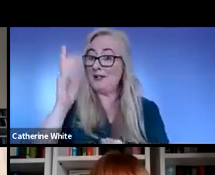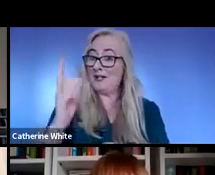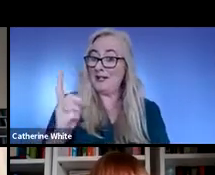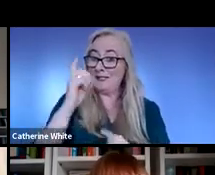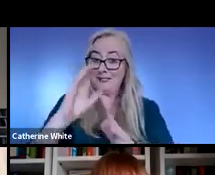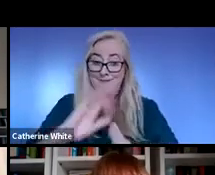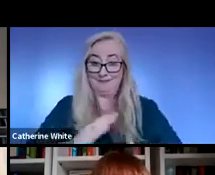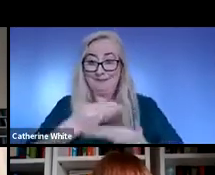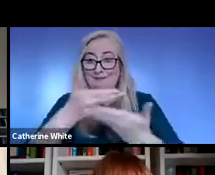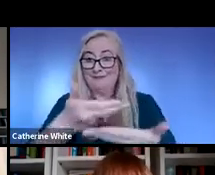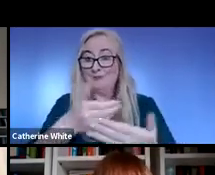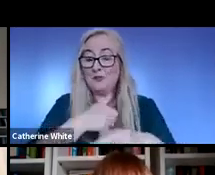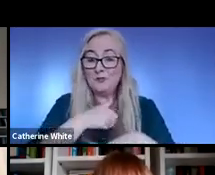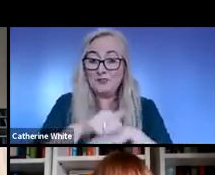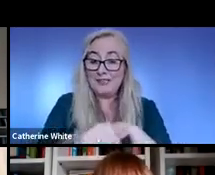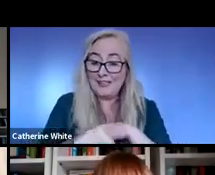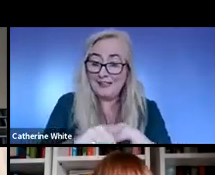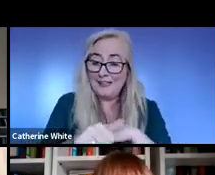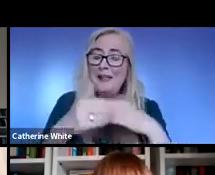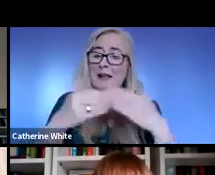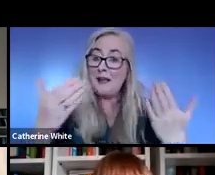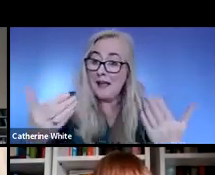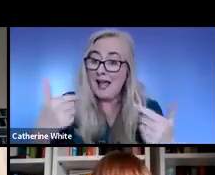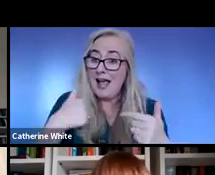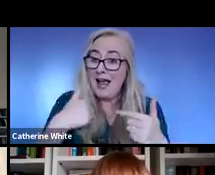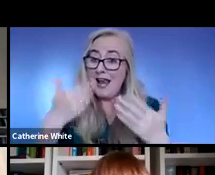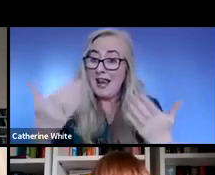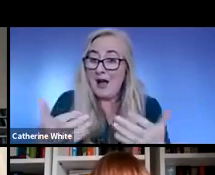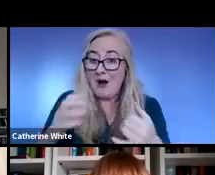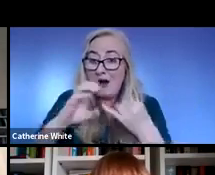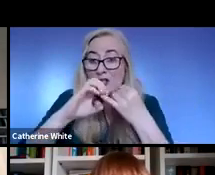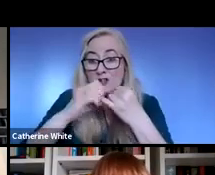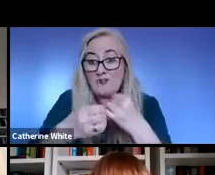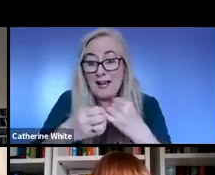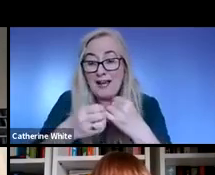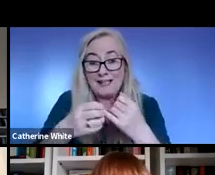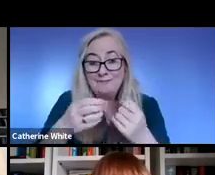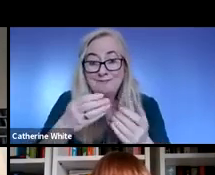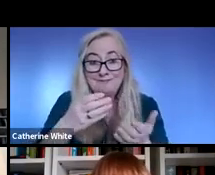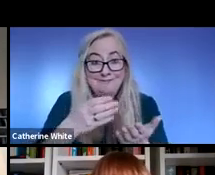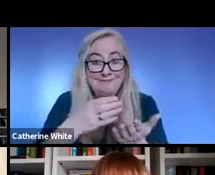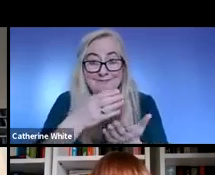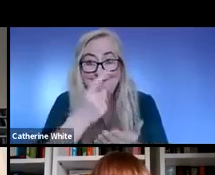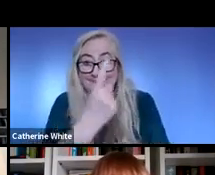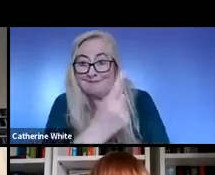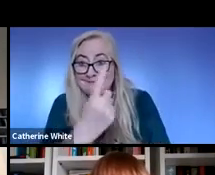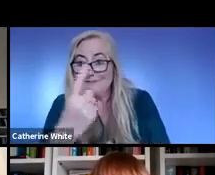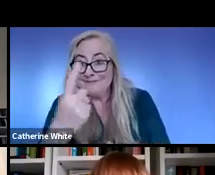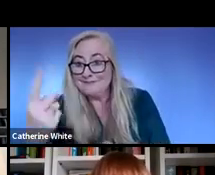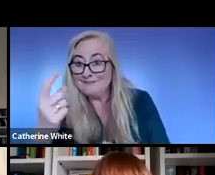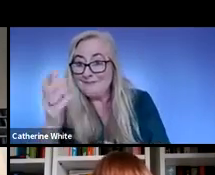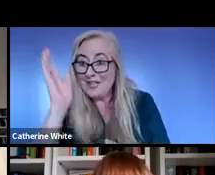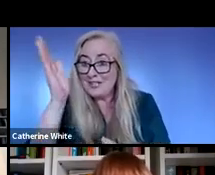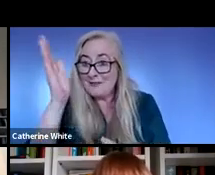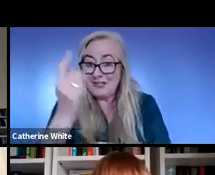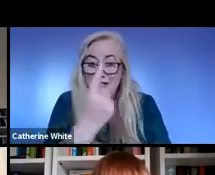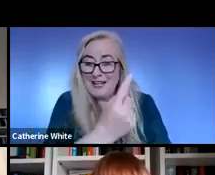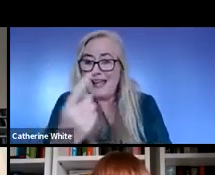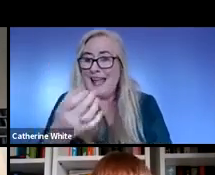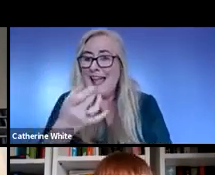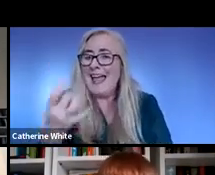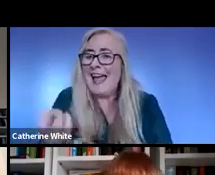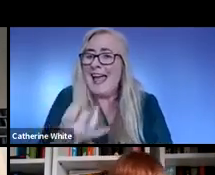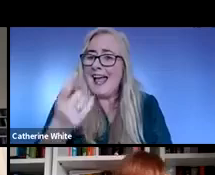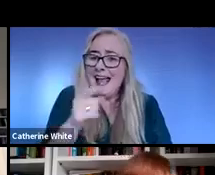today. I'm going to turn to each of you now, and I'm going to ask you to